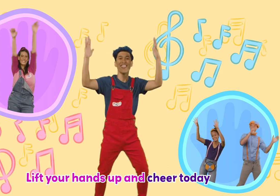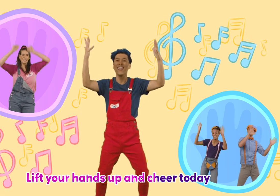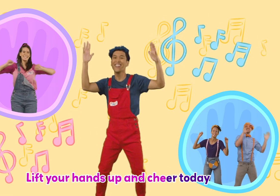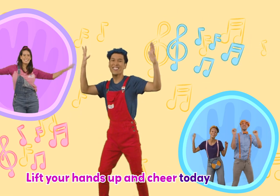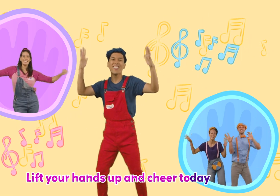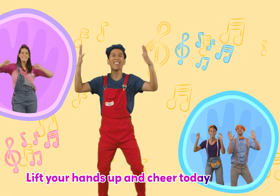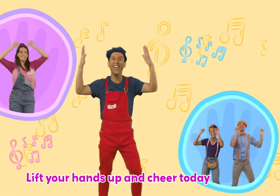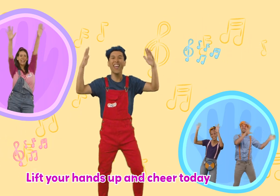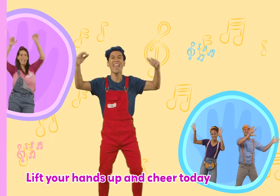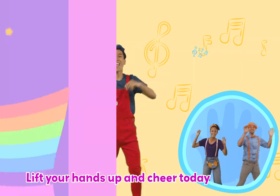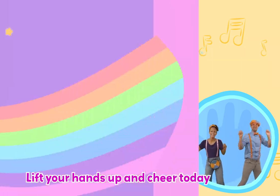cheer today.